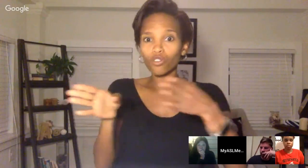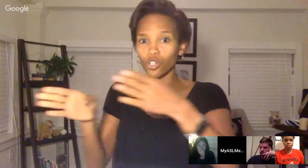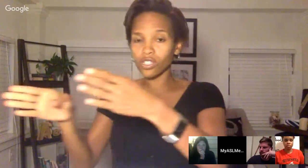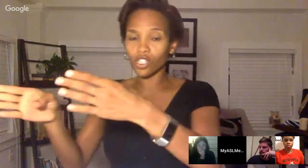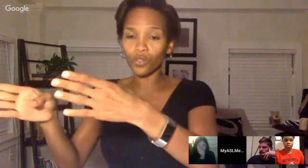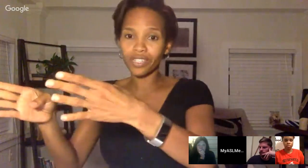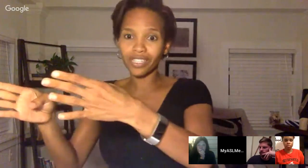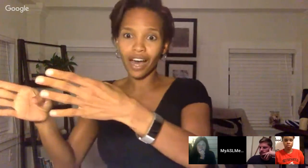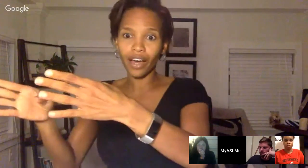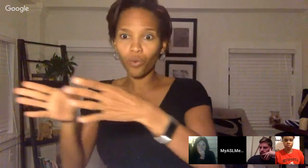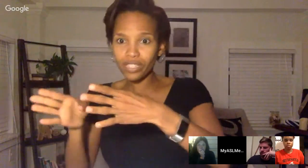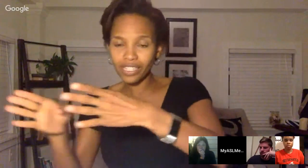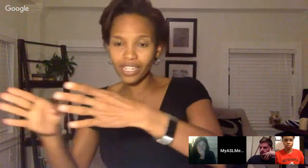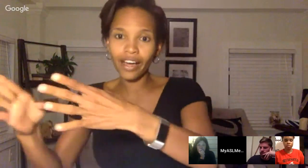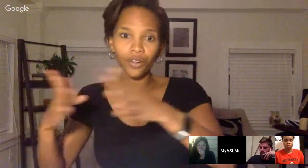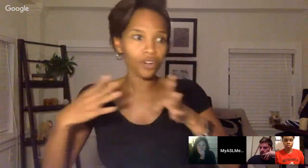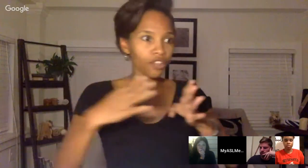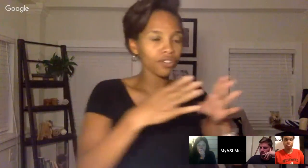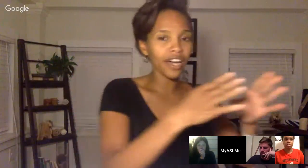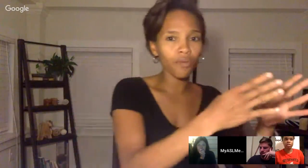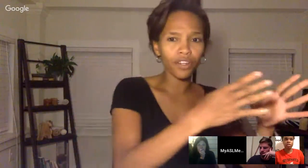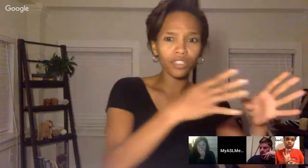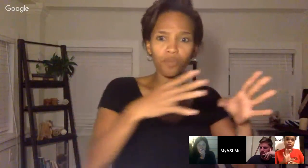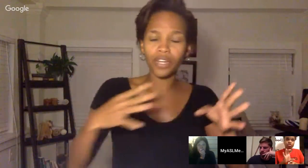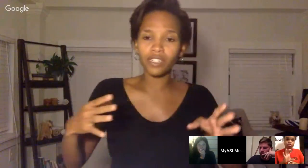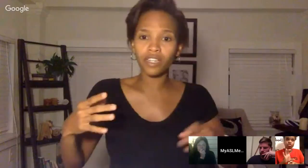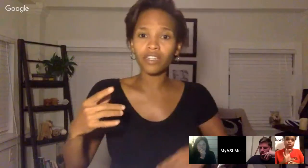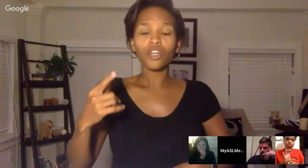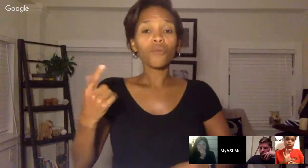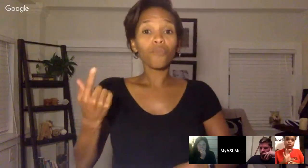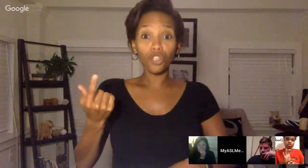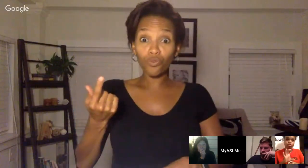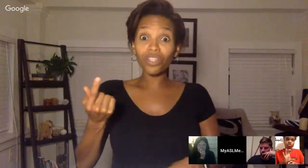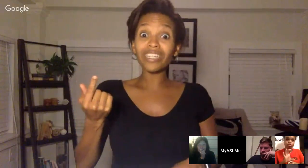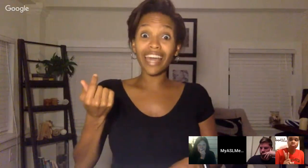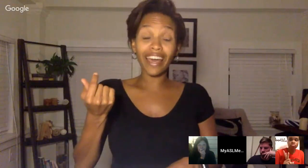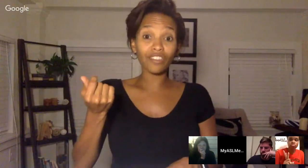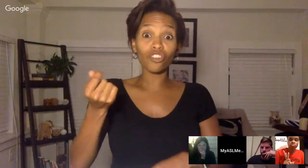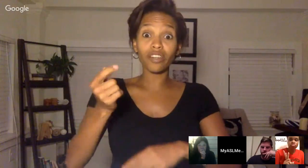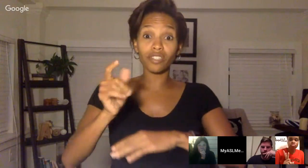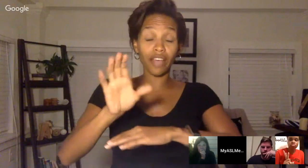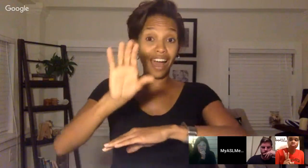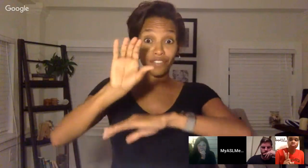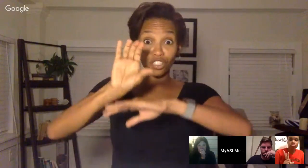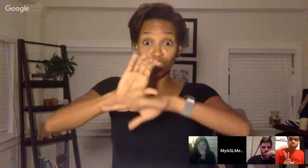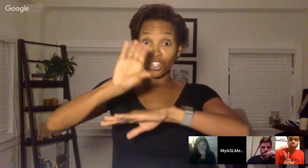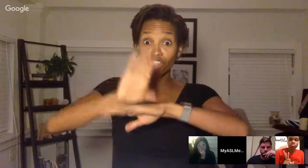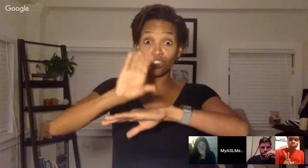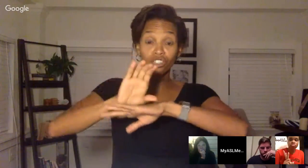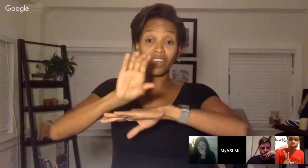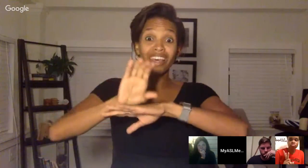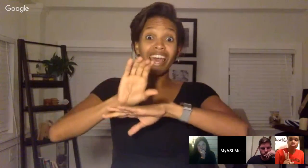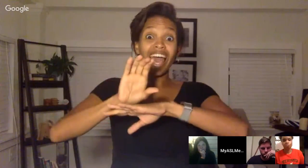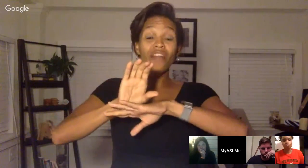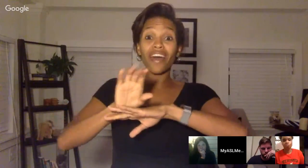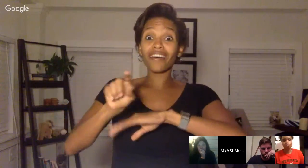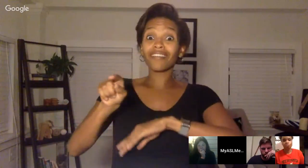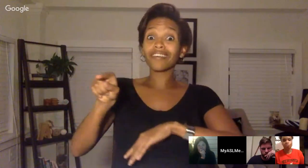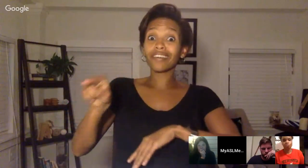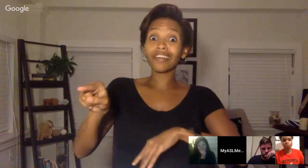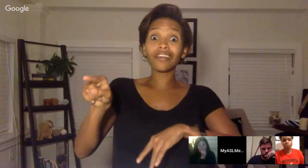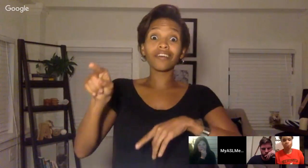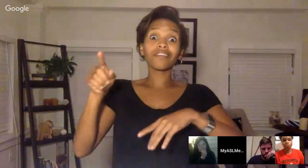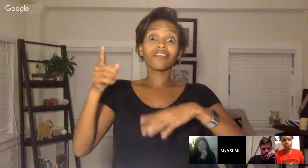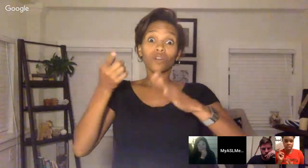want to go to a side, one side or another side when depicting, but you really can just have the church and